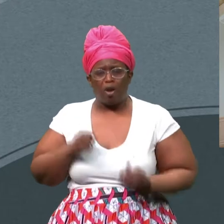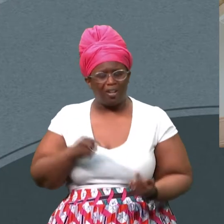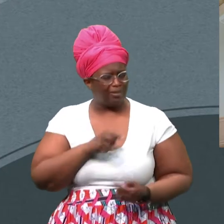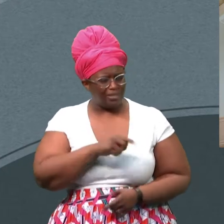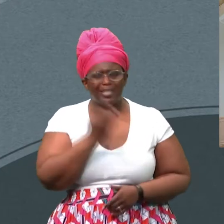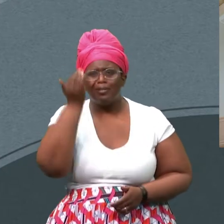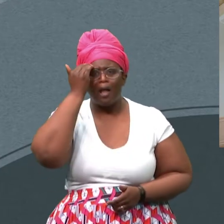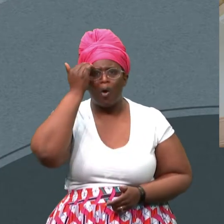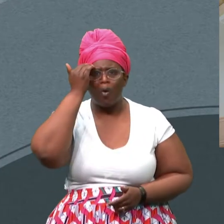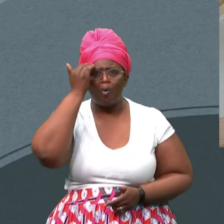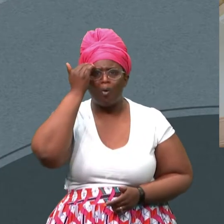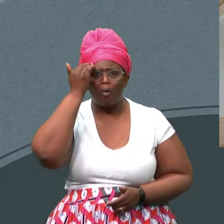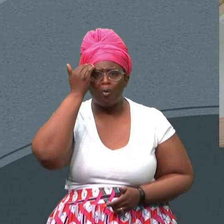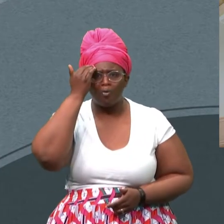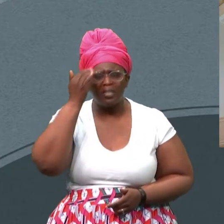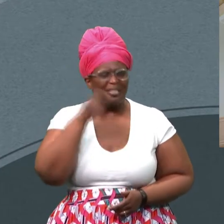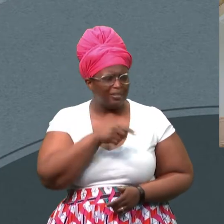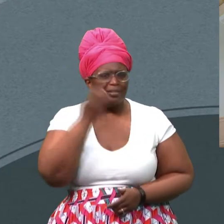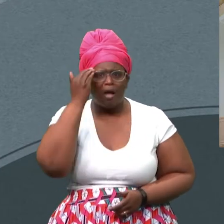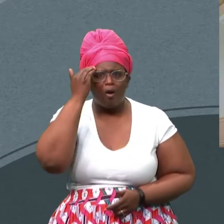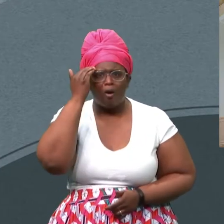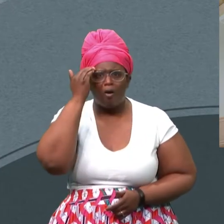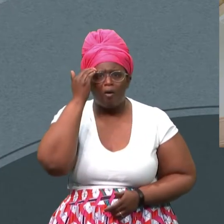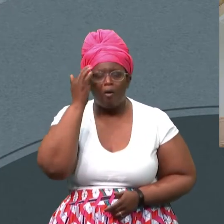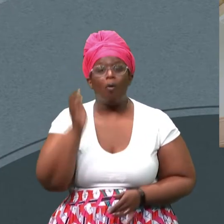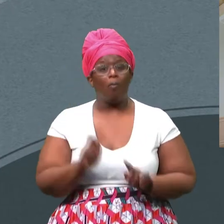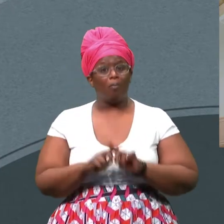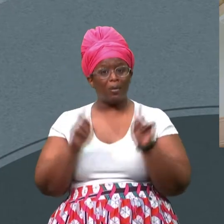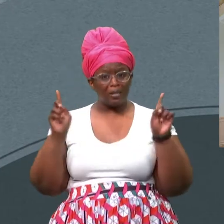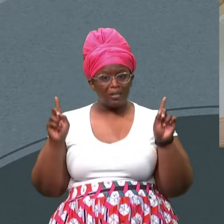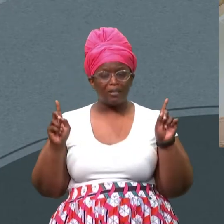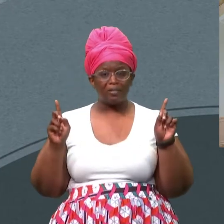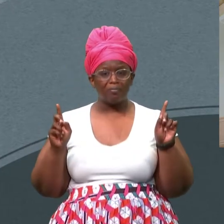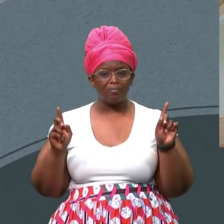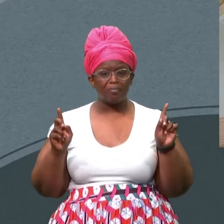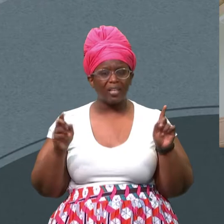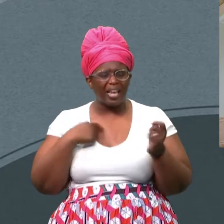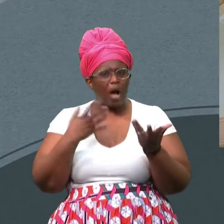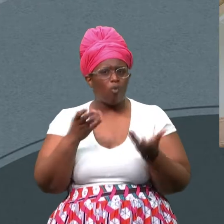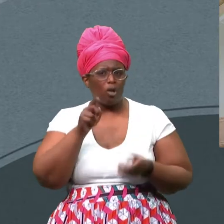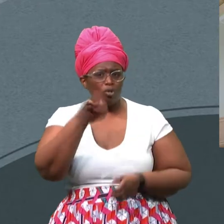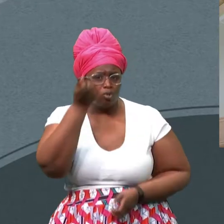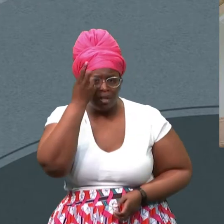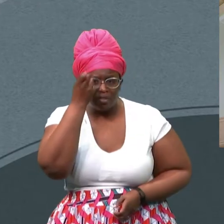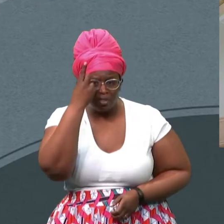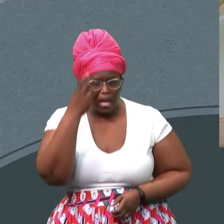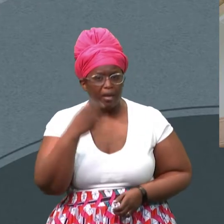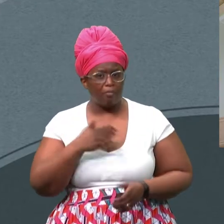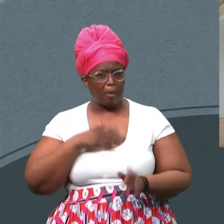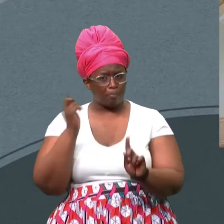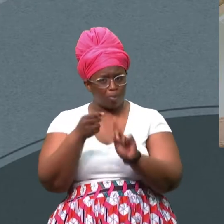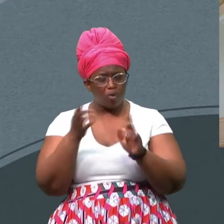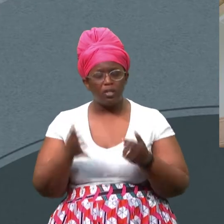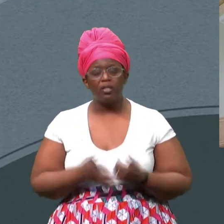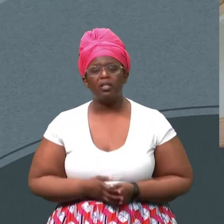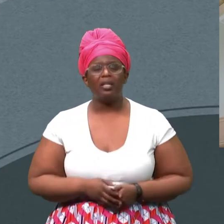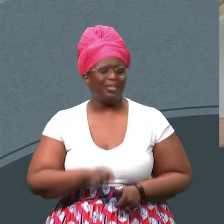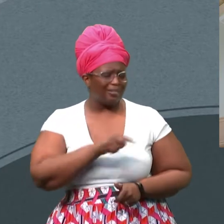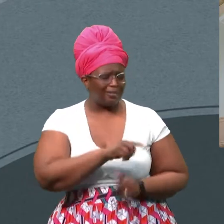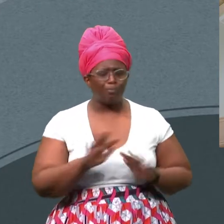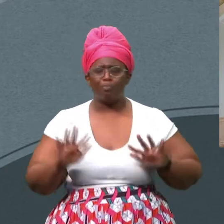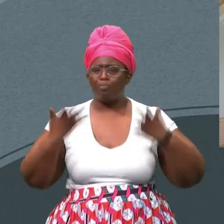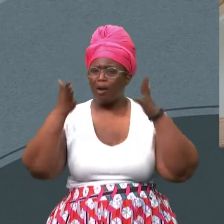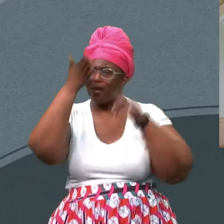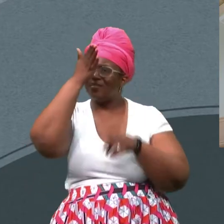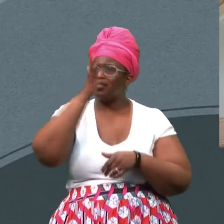any of that. But the reality of it is she recognizes, She gives God praise,